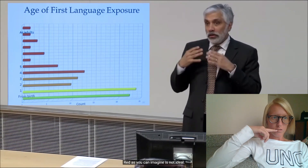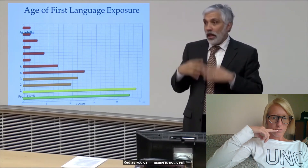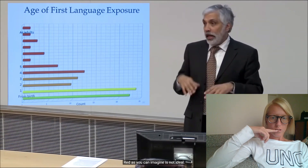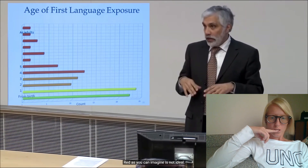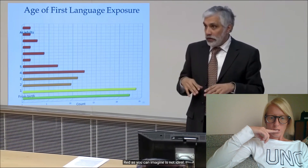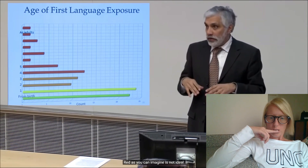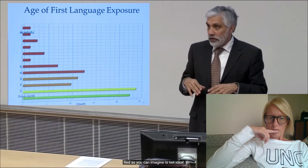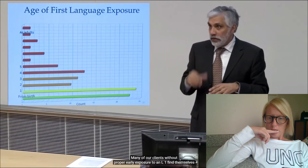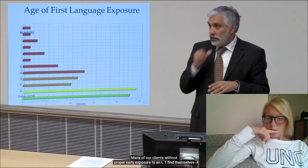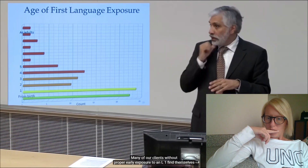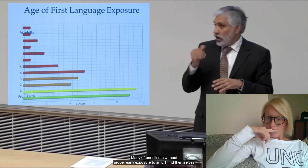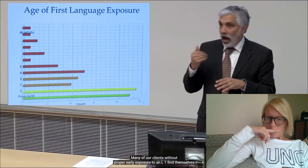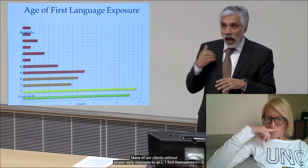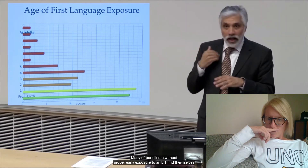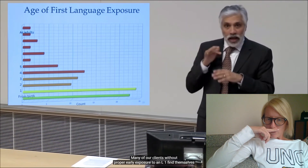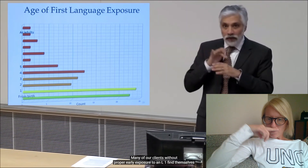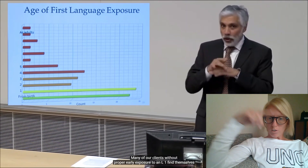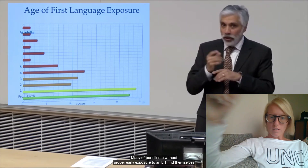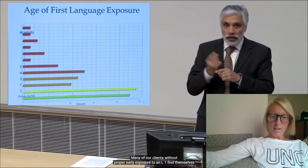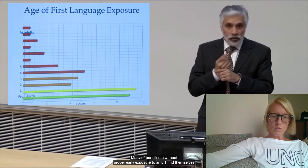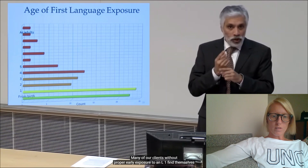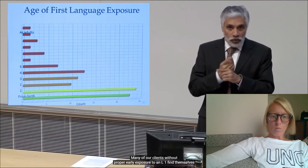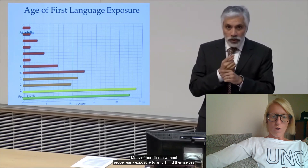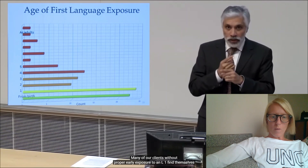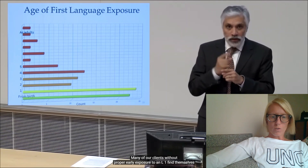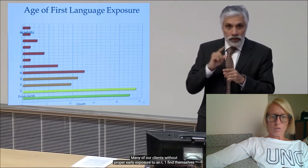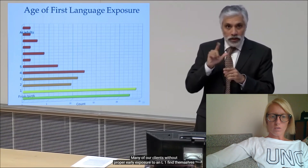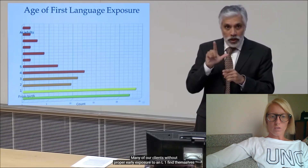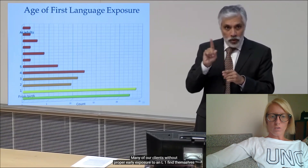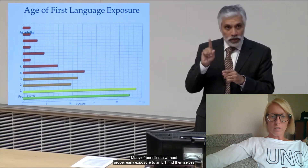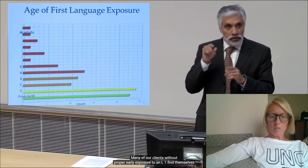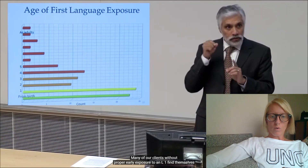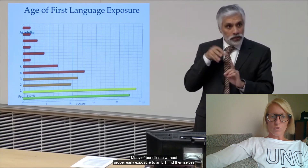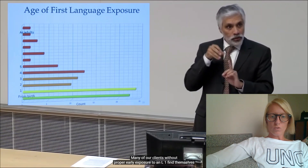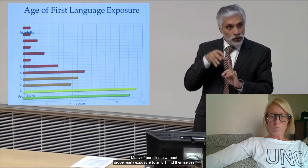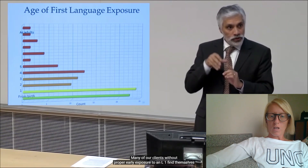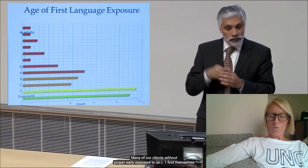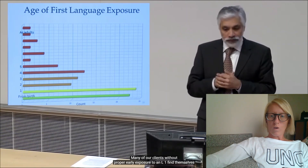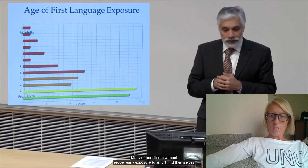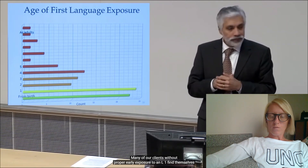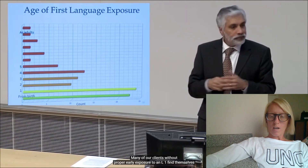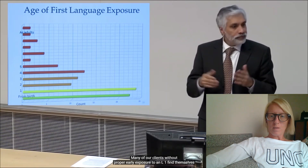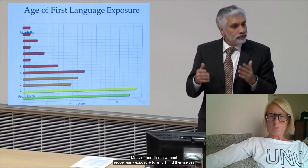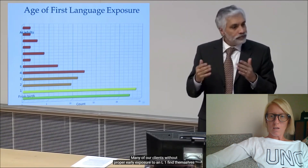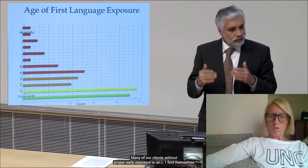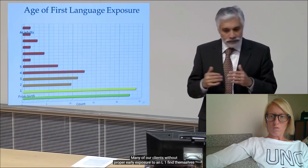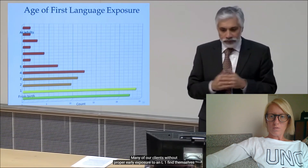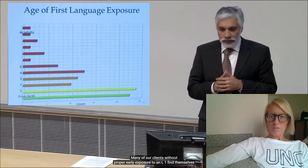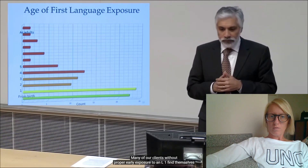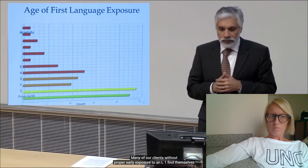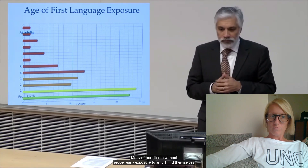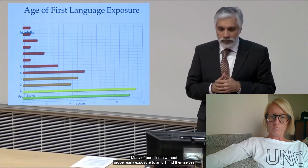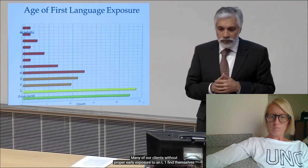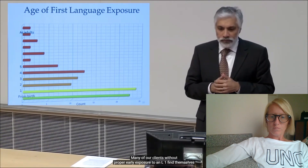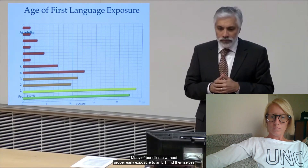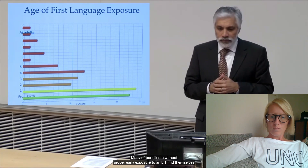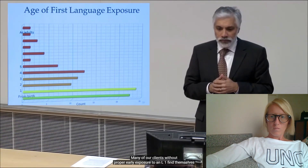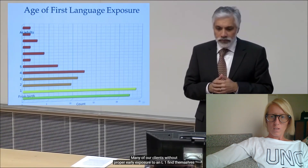ideal. Many of our clients, Many of our clients without proper early exposure to an find L1 themselves